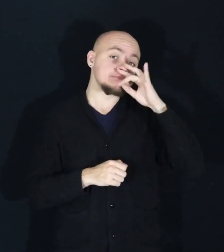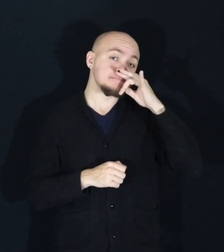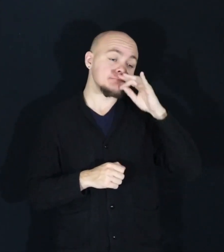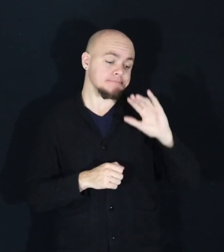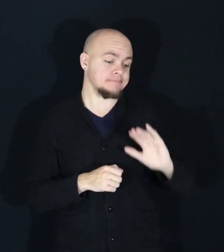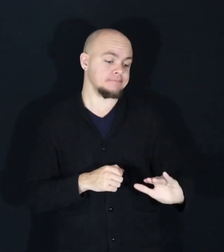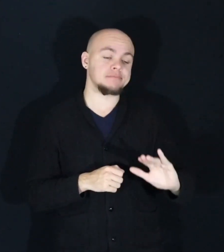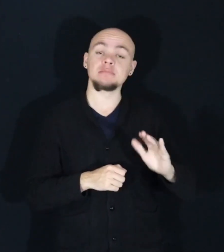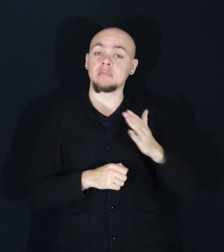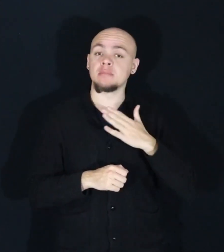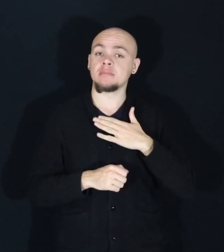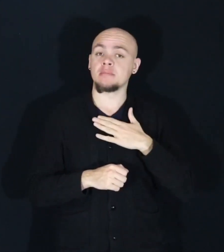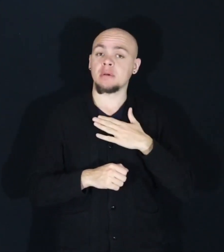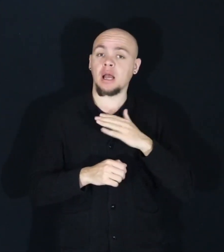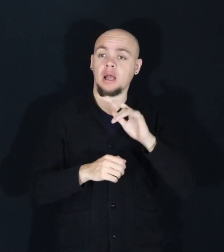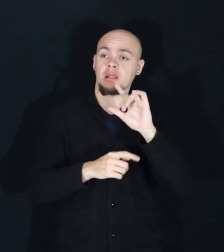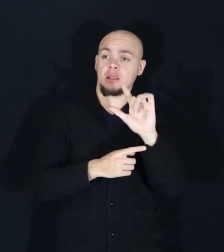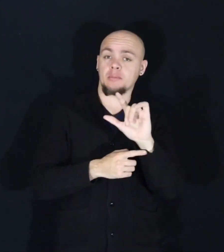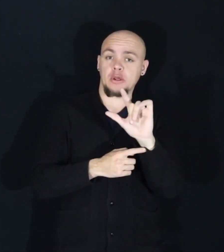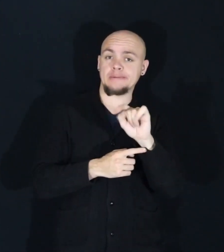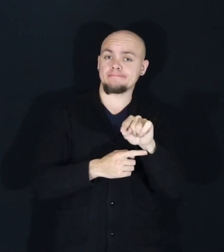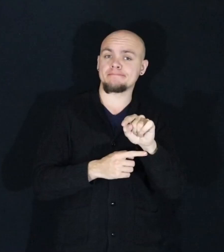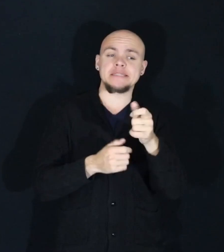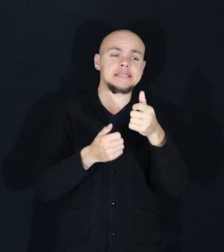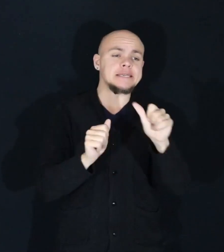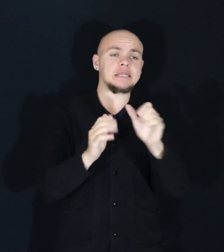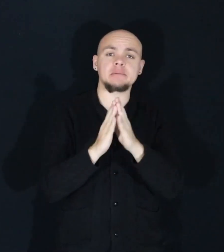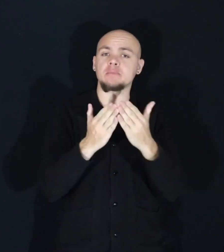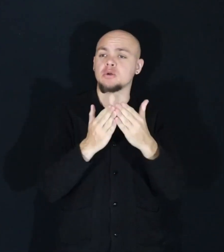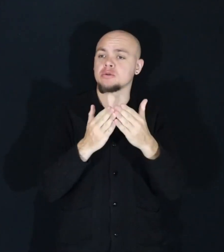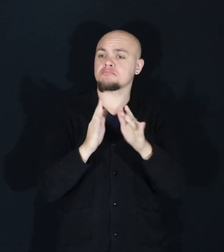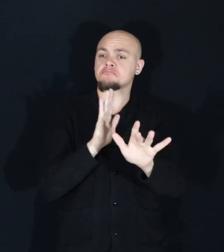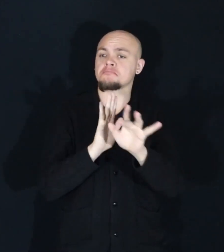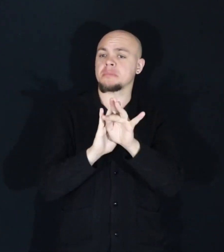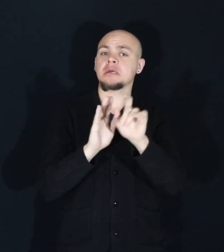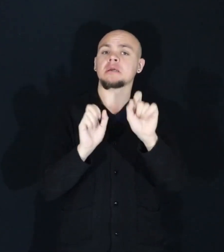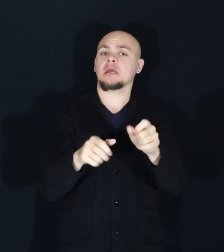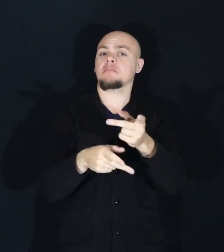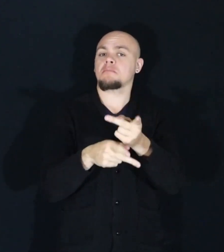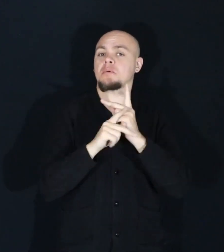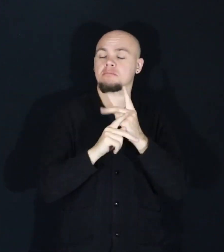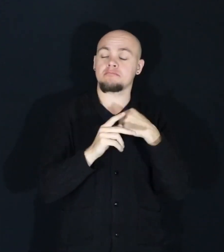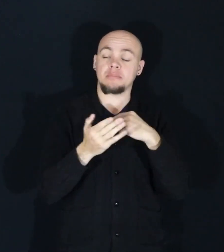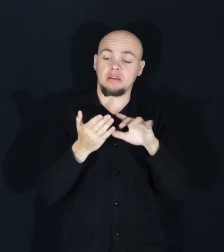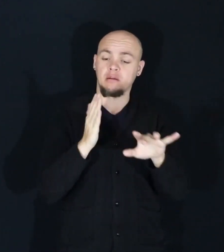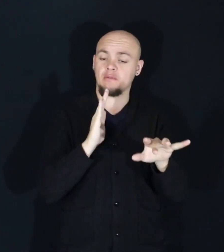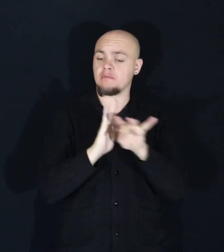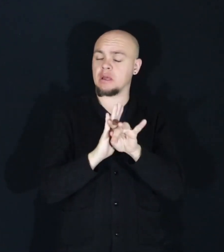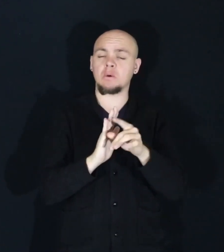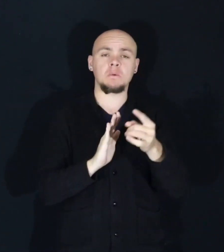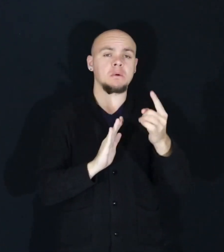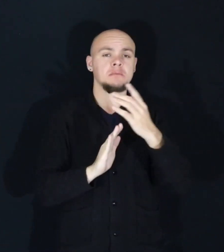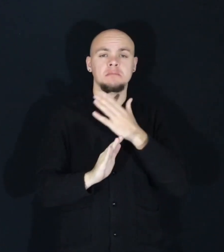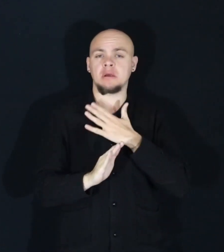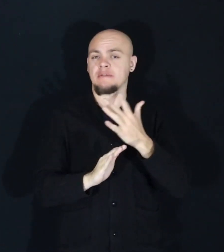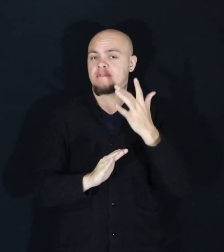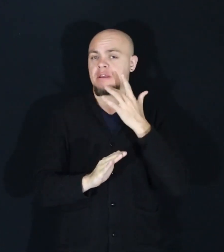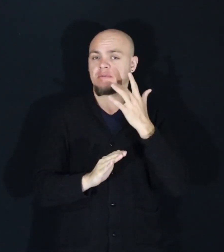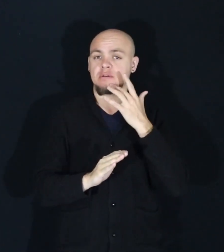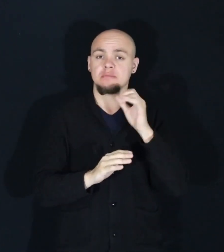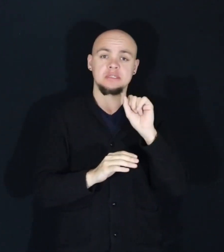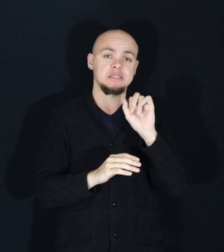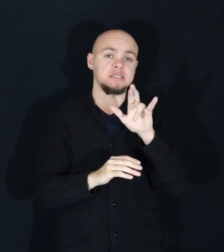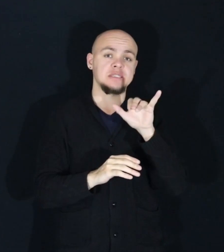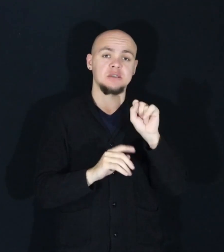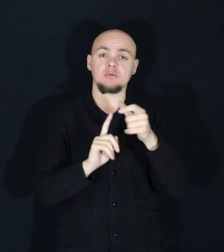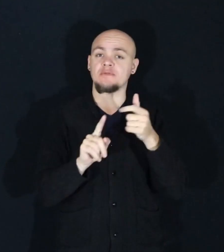had a library where you were allowed to borrow any book you chose, and this allowed me to discover one of my favorite books at the time, and it was a series by